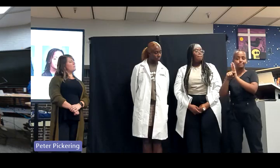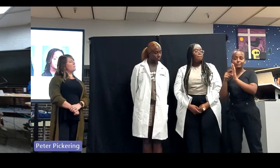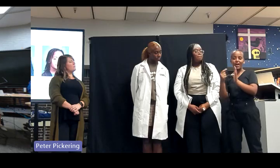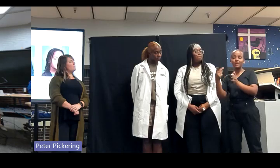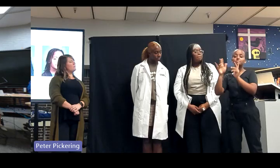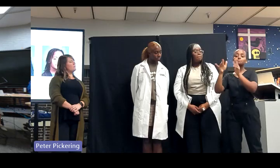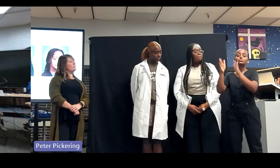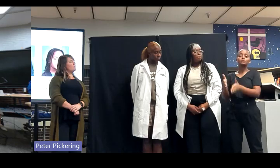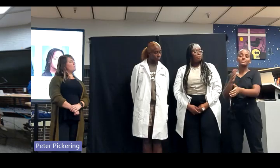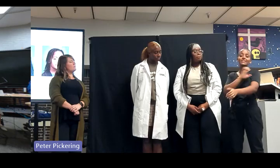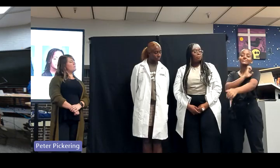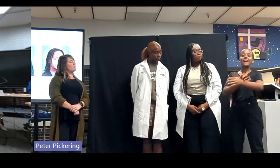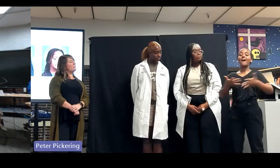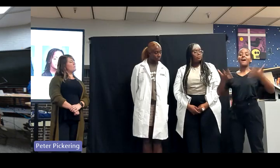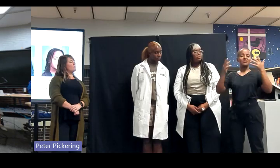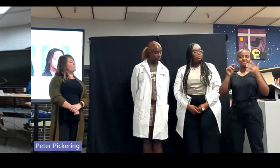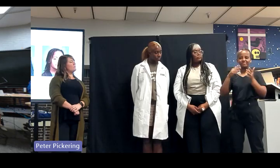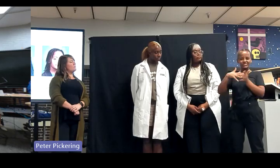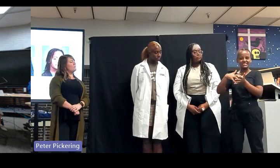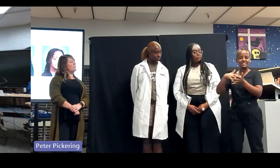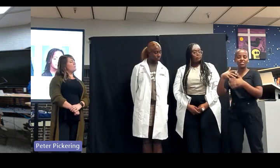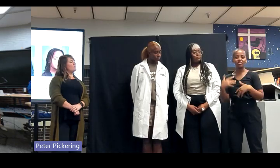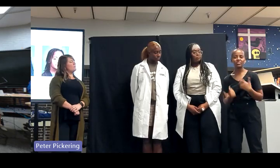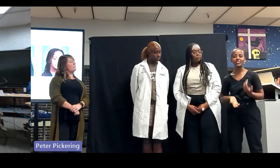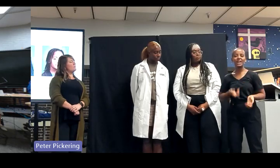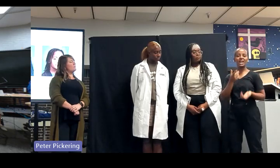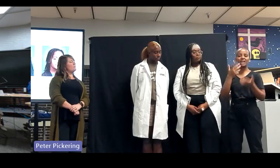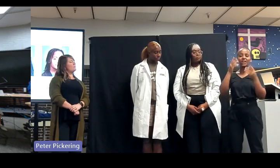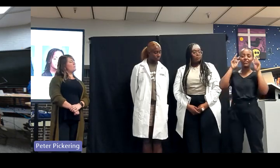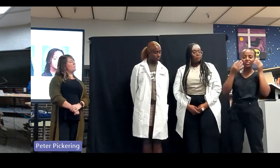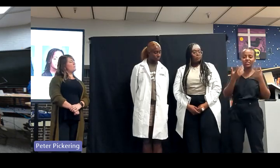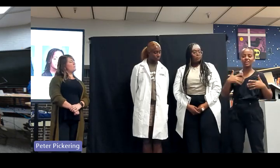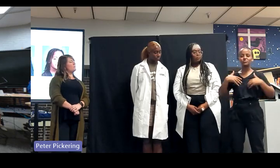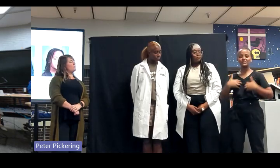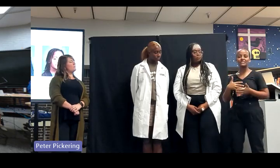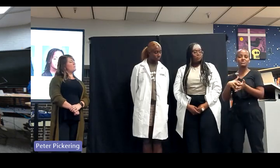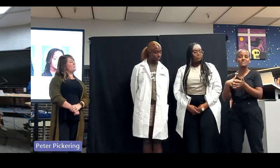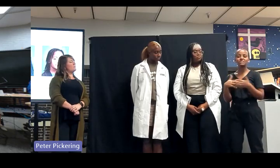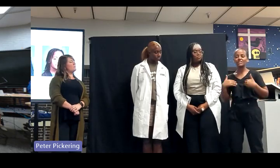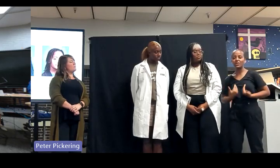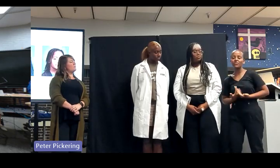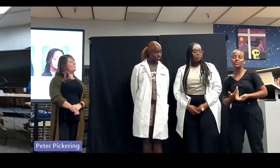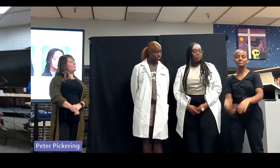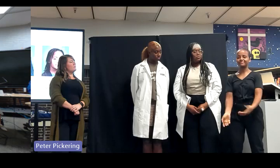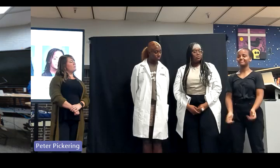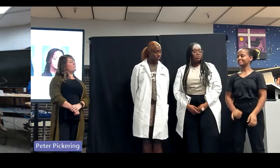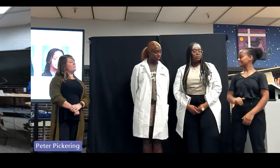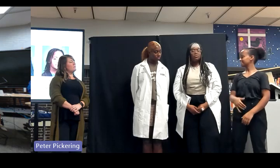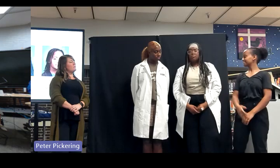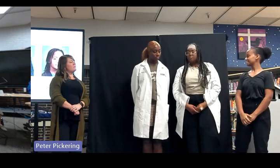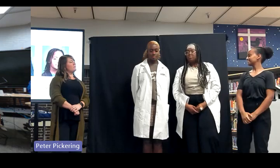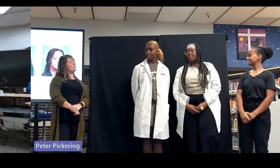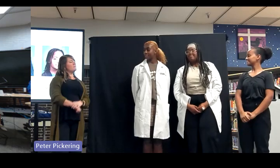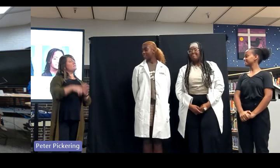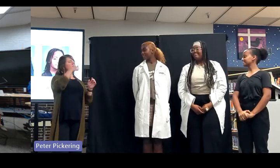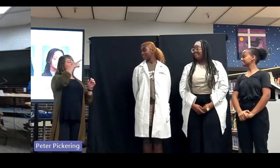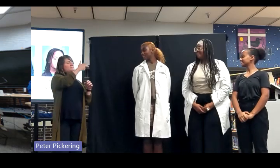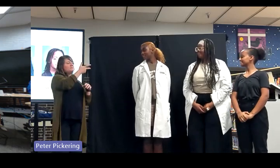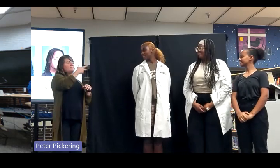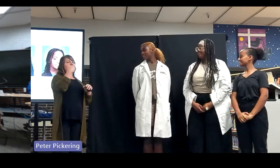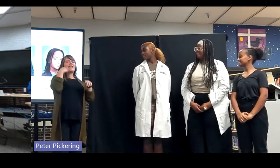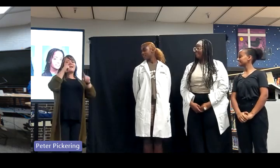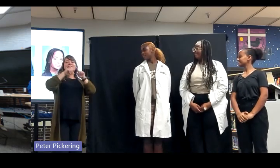abuse. The one negative impact from that, it just makes people so lethargic, very tired. So